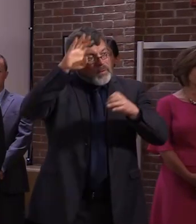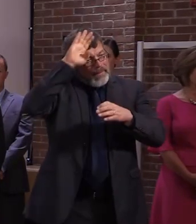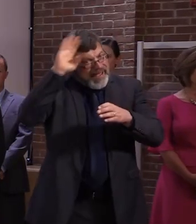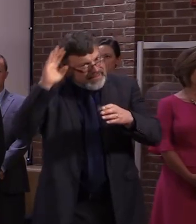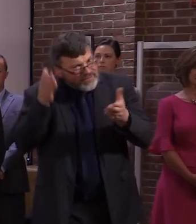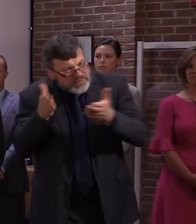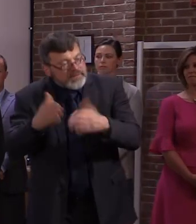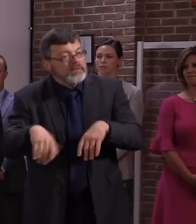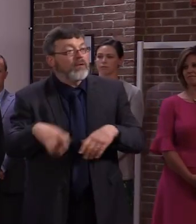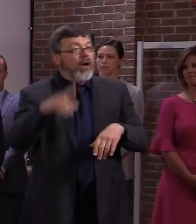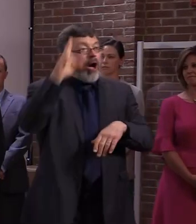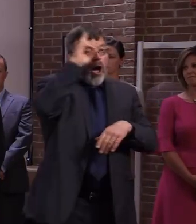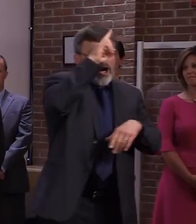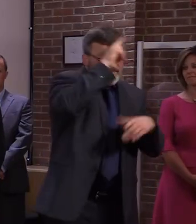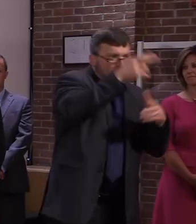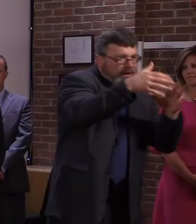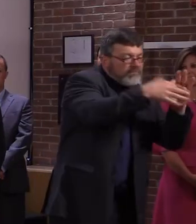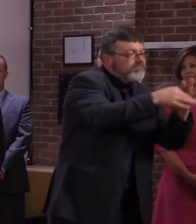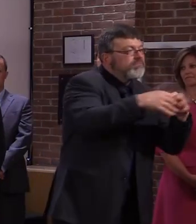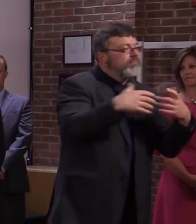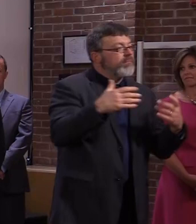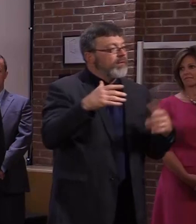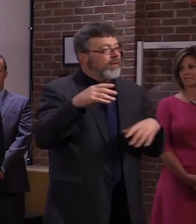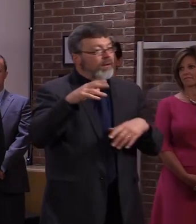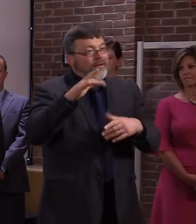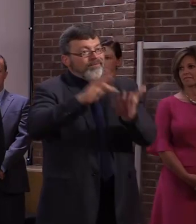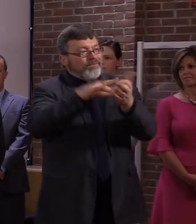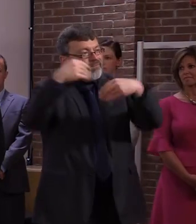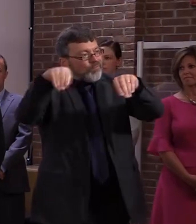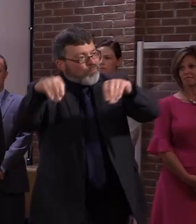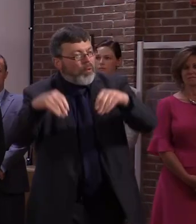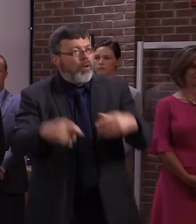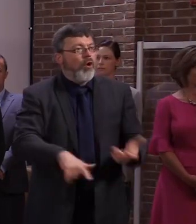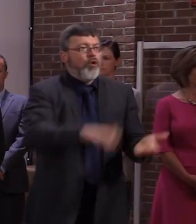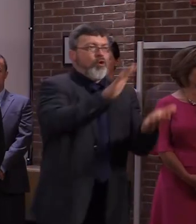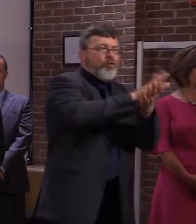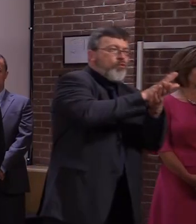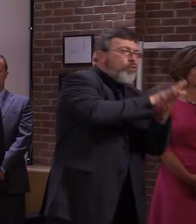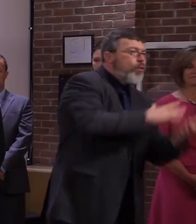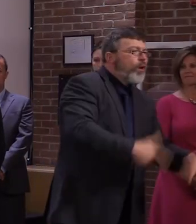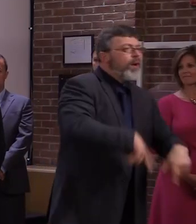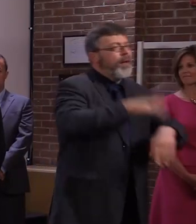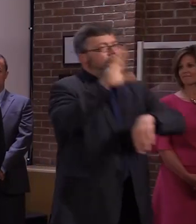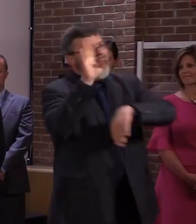other providers, pharmacies, schools, businesses, community groups, and more.